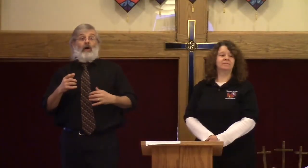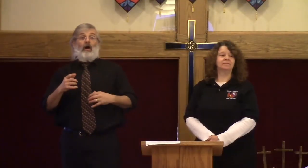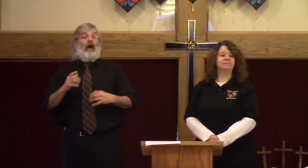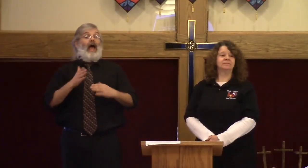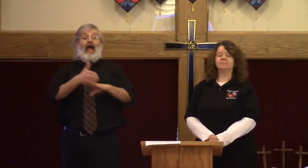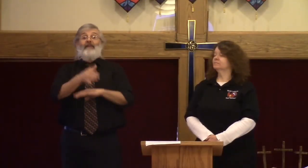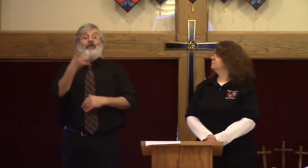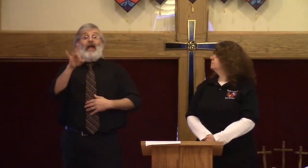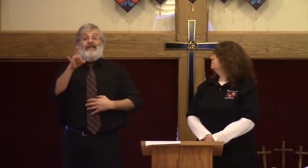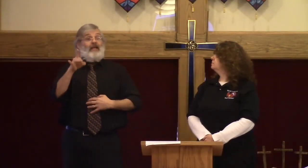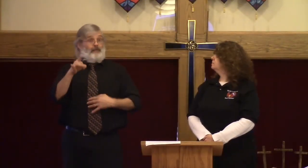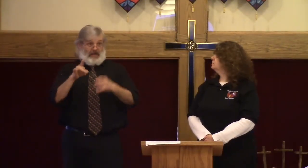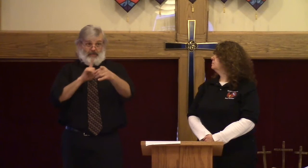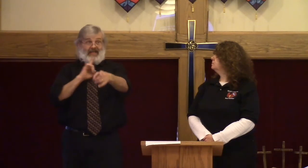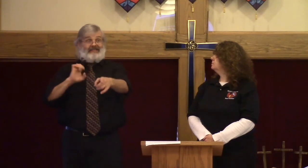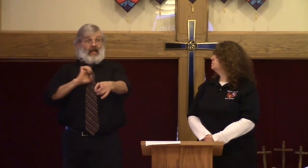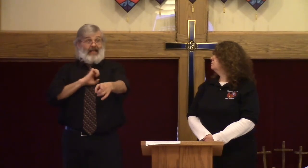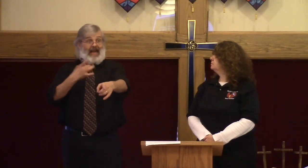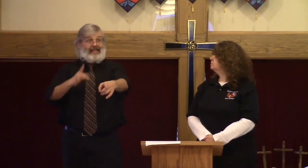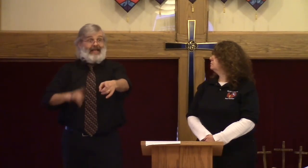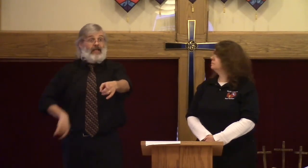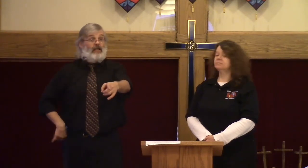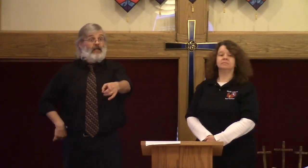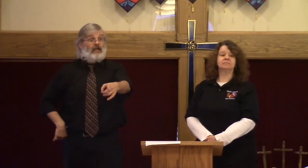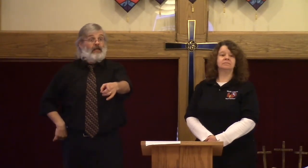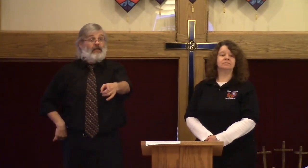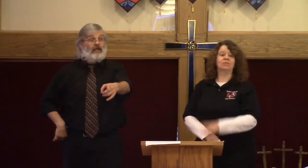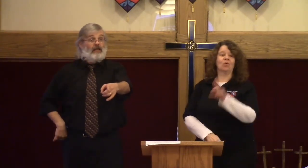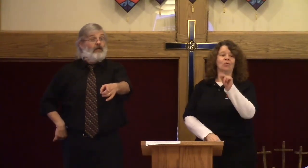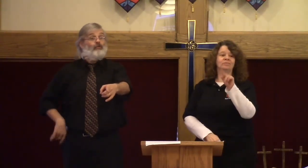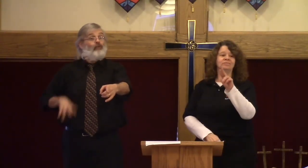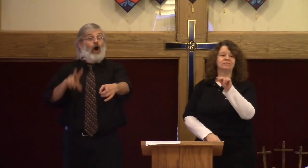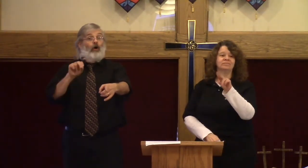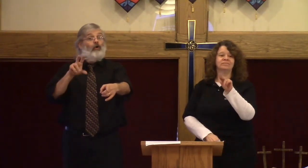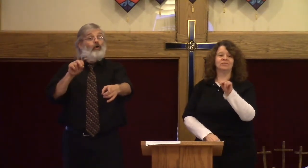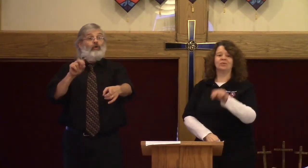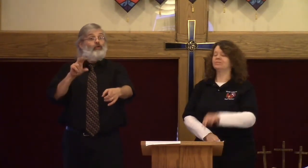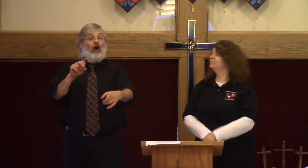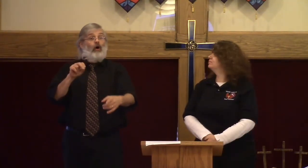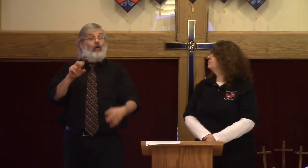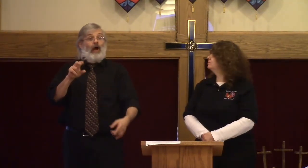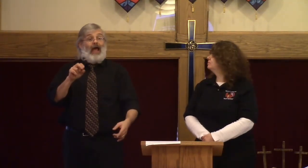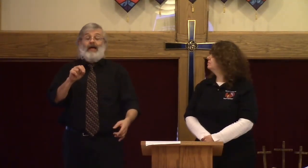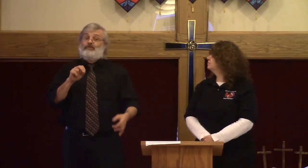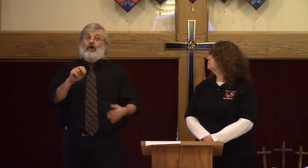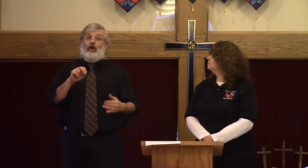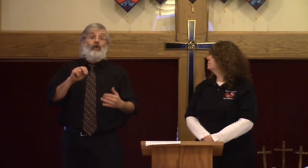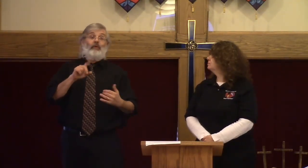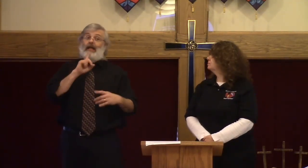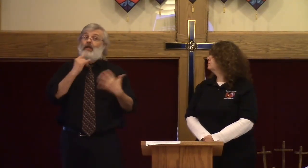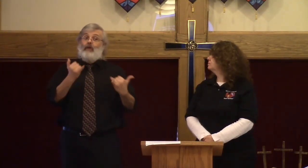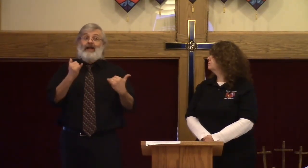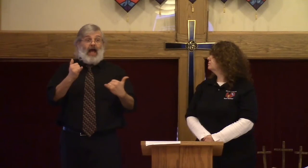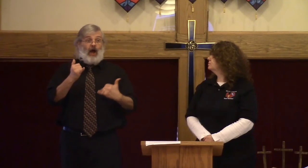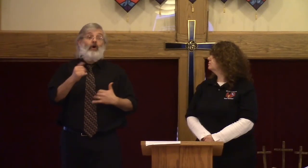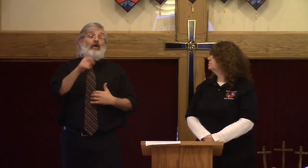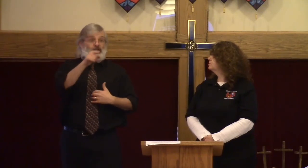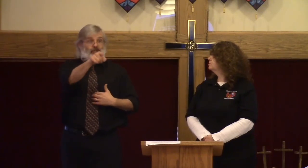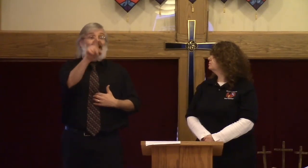Well, after 18, but is Elliot 18? No. And so, really, right now, she